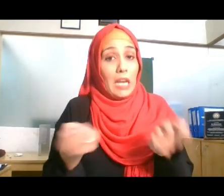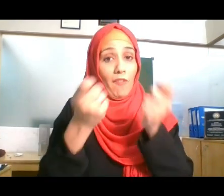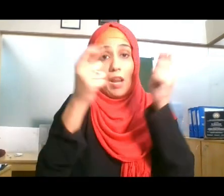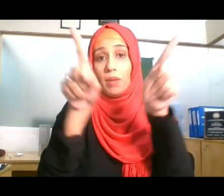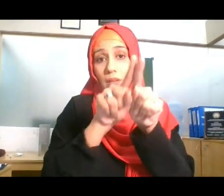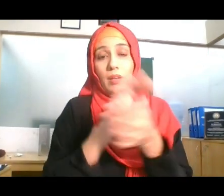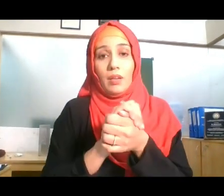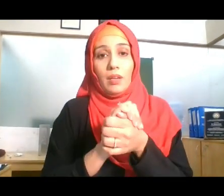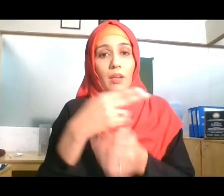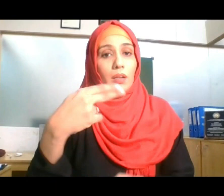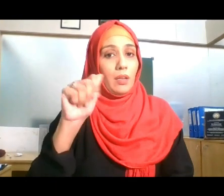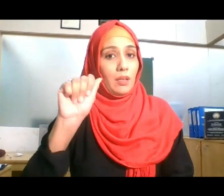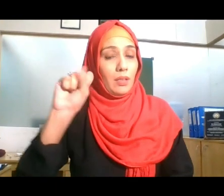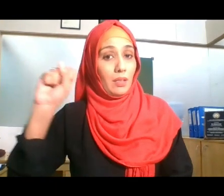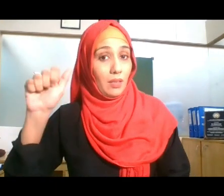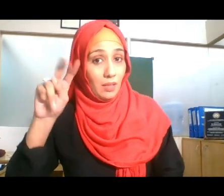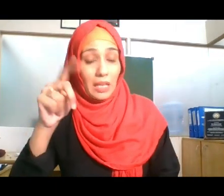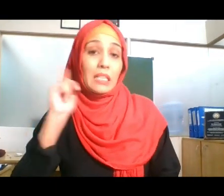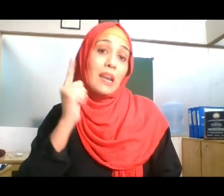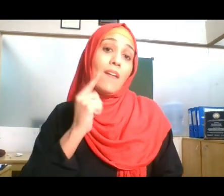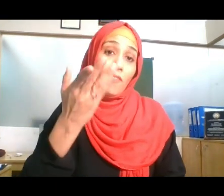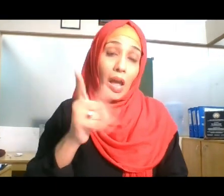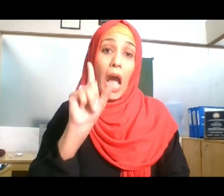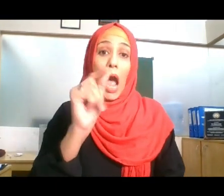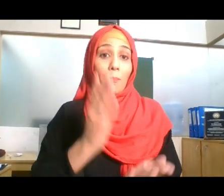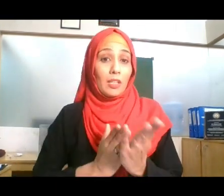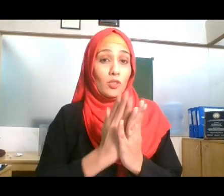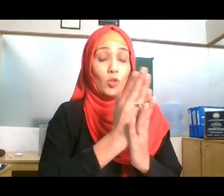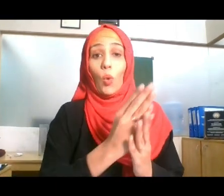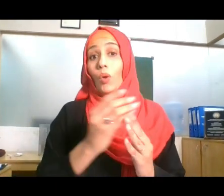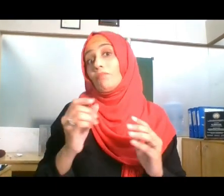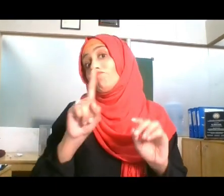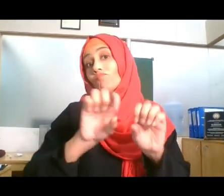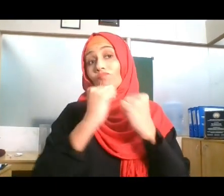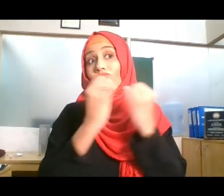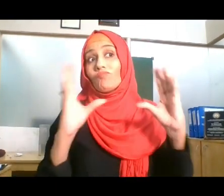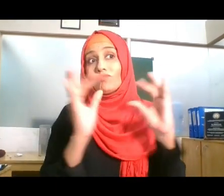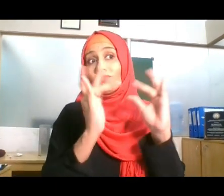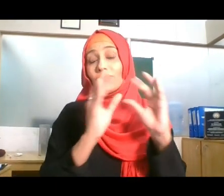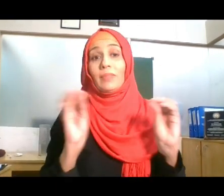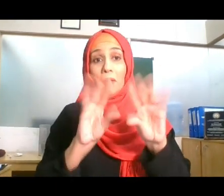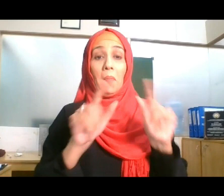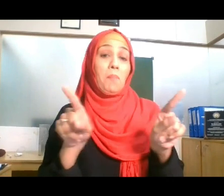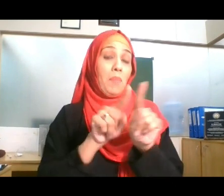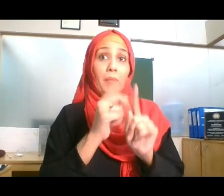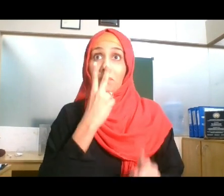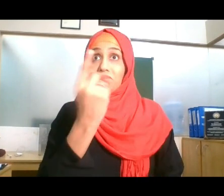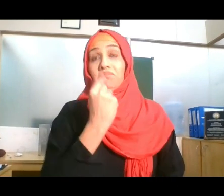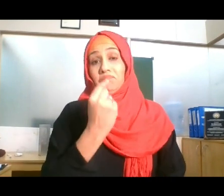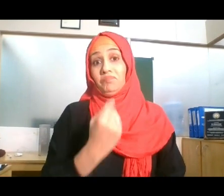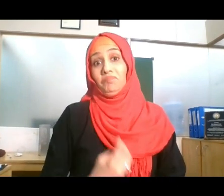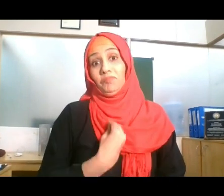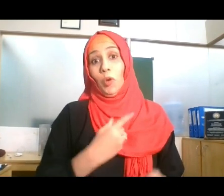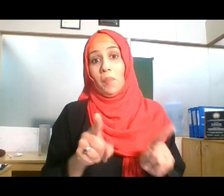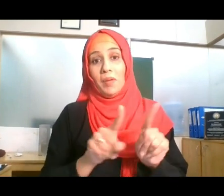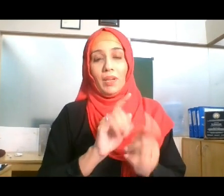And Hassan, your leadership and your journey on social media is truly an inspiration. So I am, as Sahar